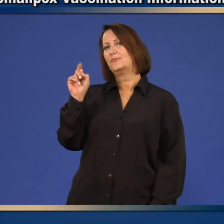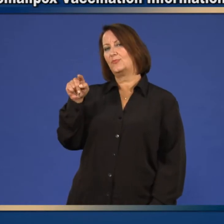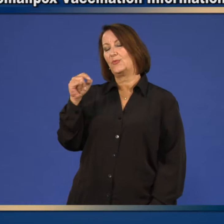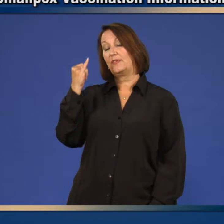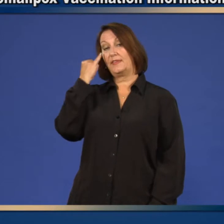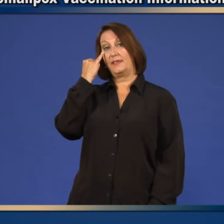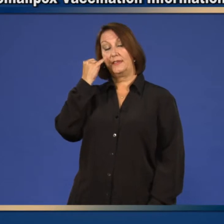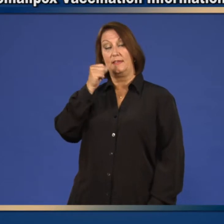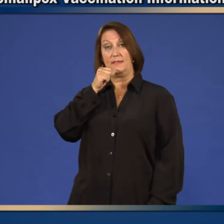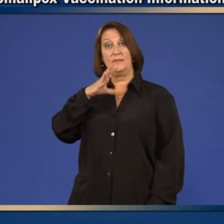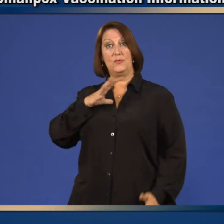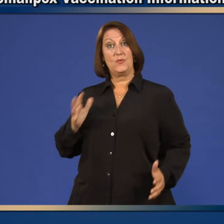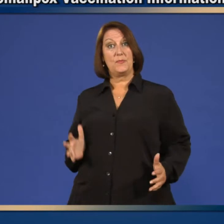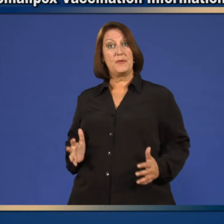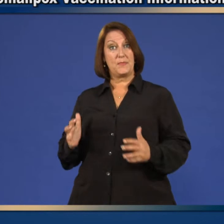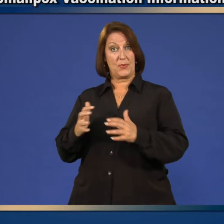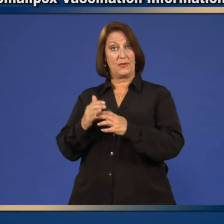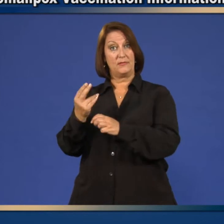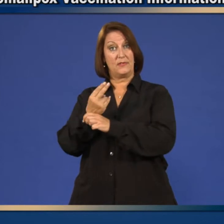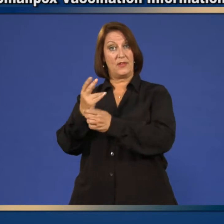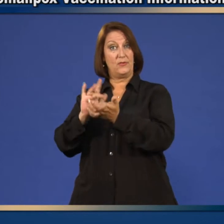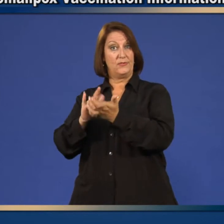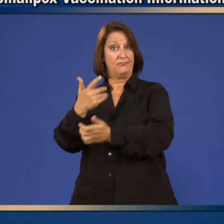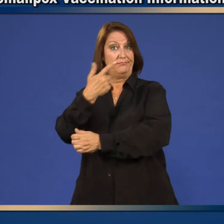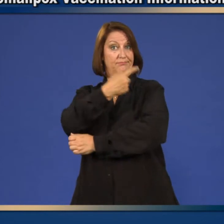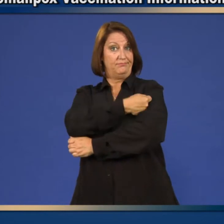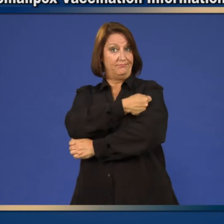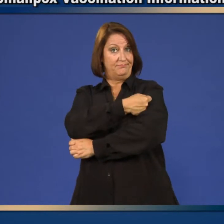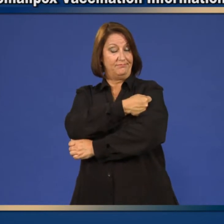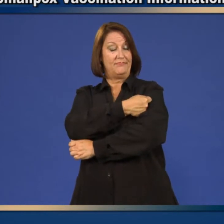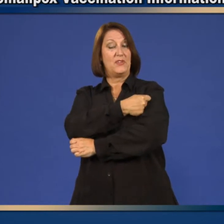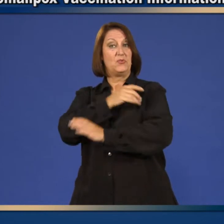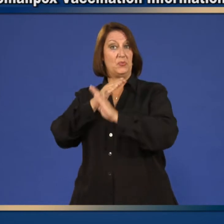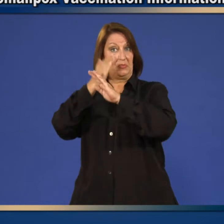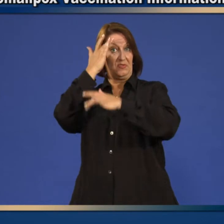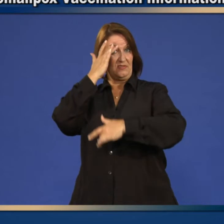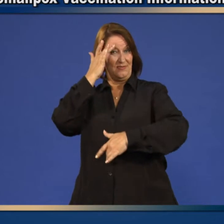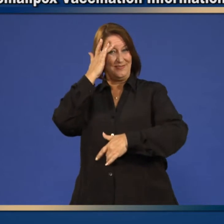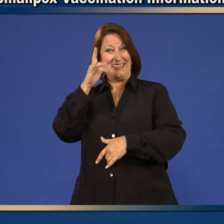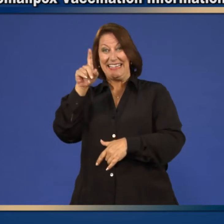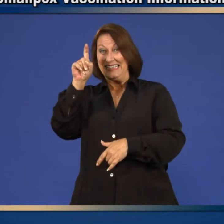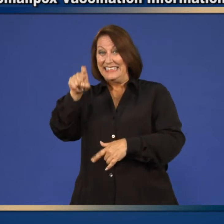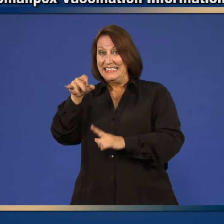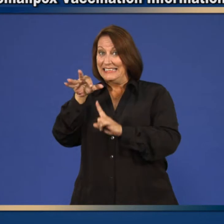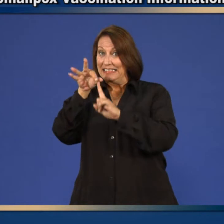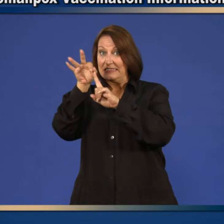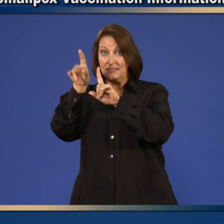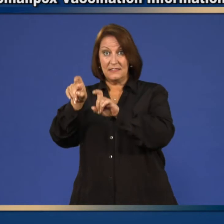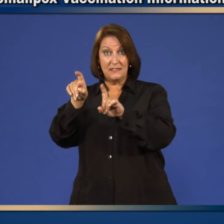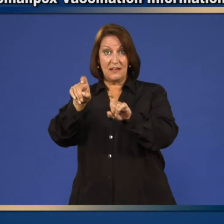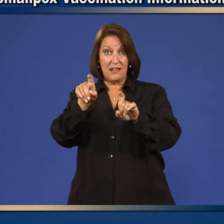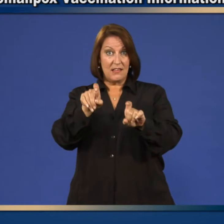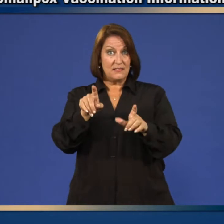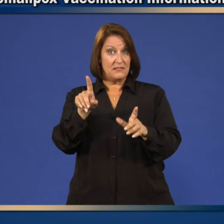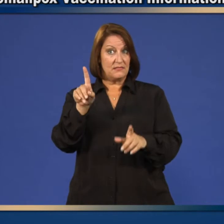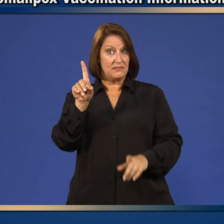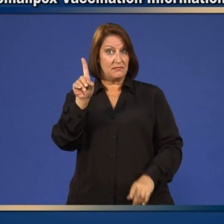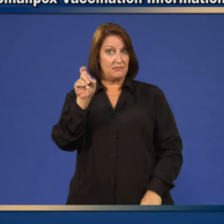Should pregnant women who receive the smallpox vaccine undergo any special medical tests?